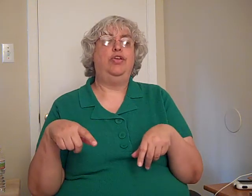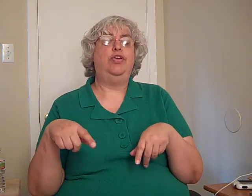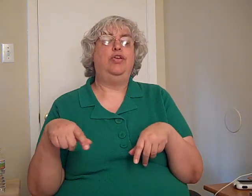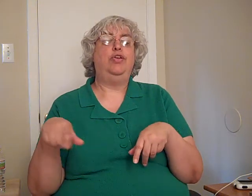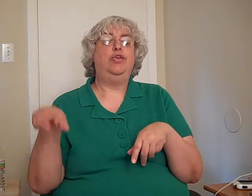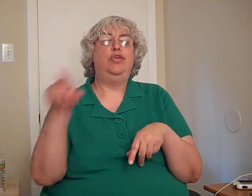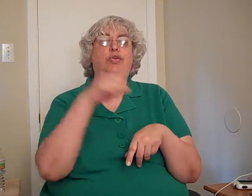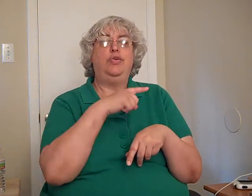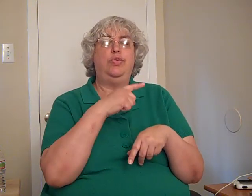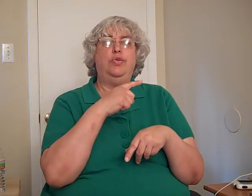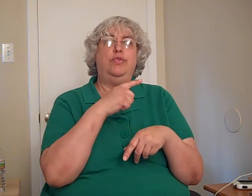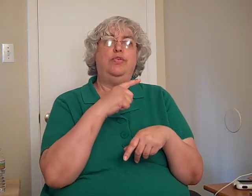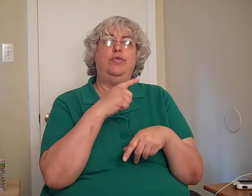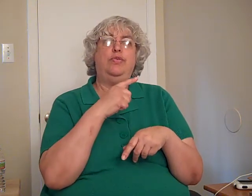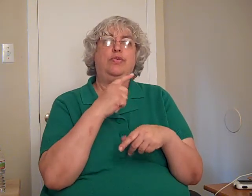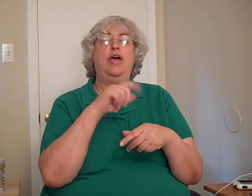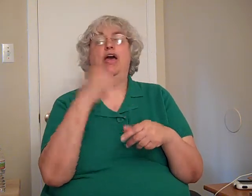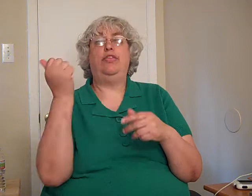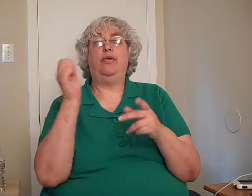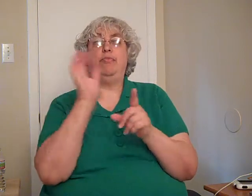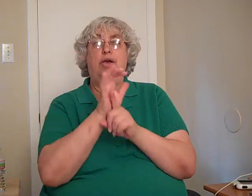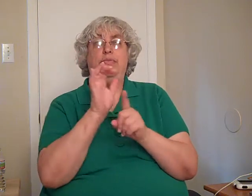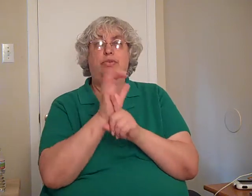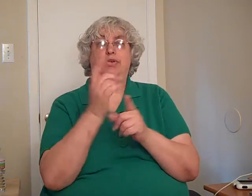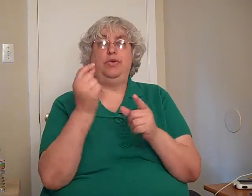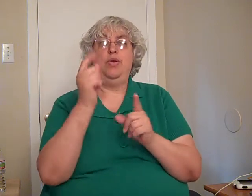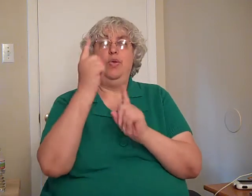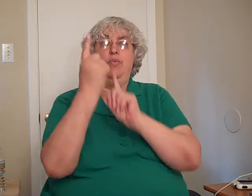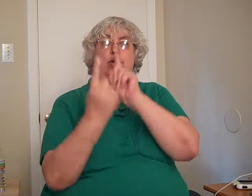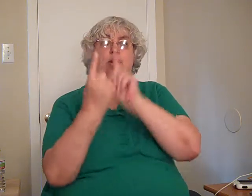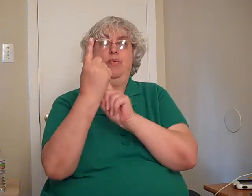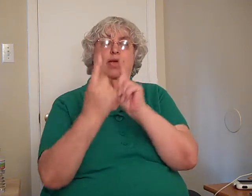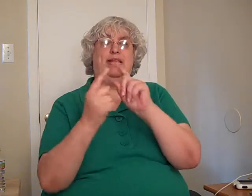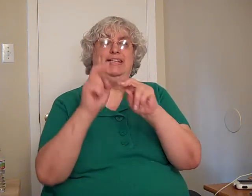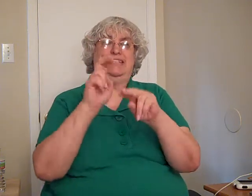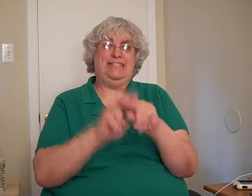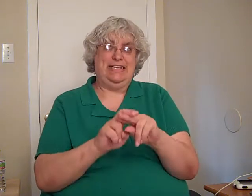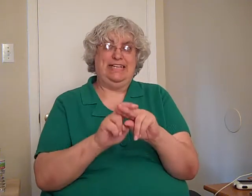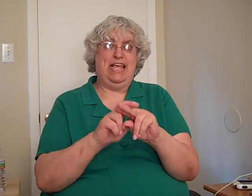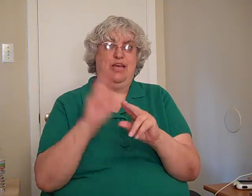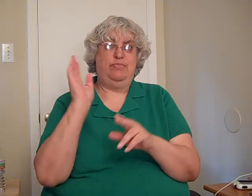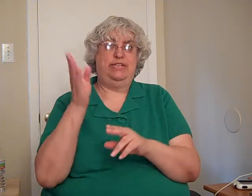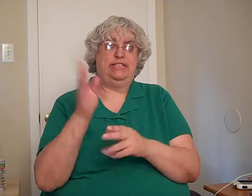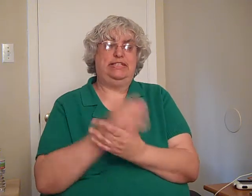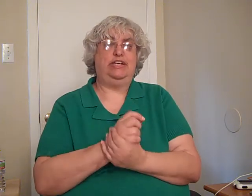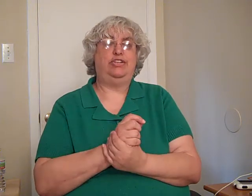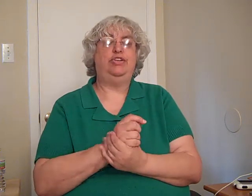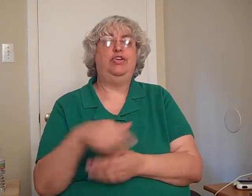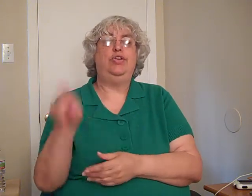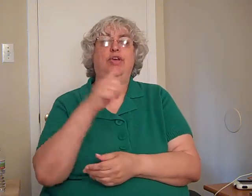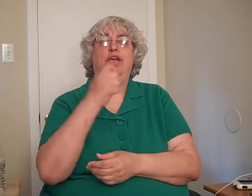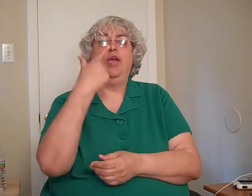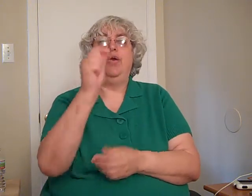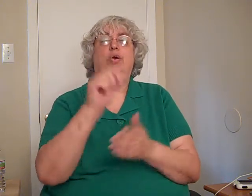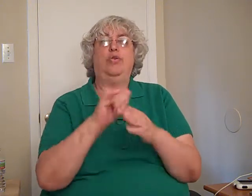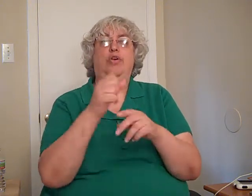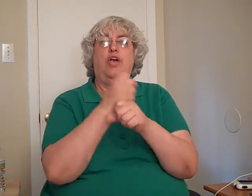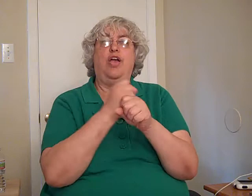that also that's really popular is what I call a one-on-one or a sit-down presentation. Many of you can go to a local coffee house, Starbucks,